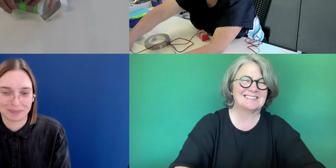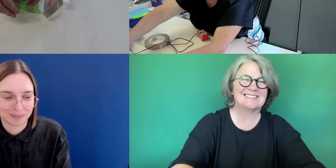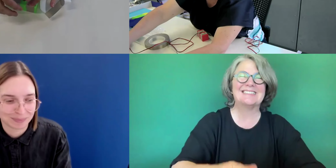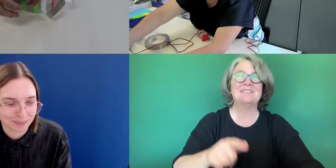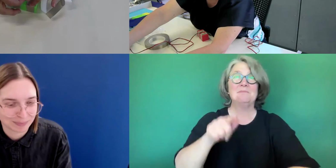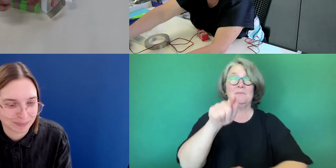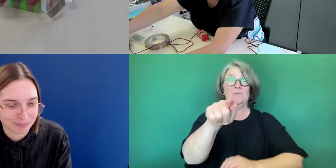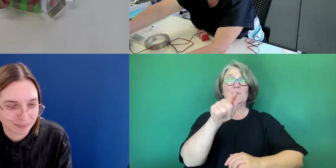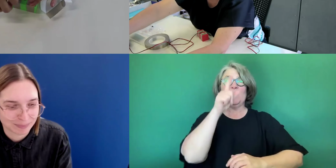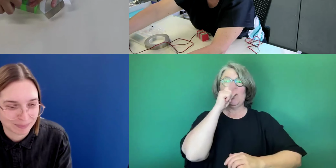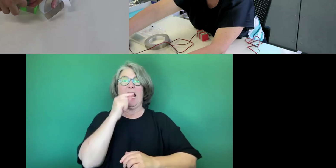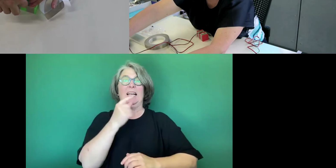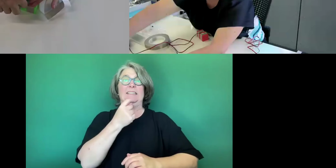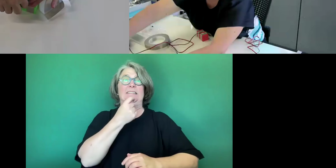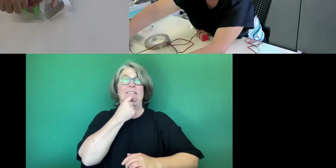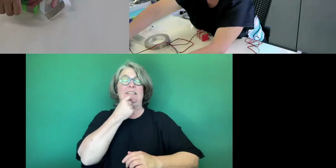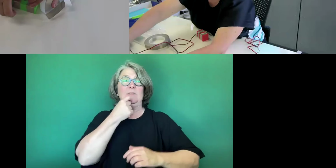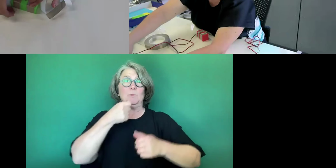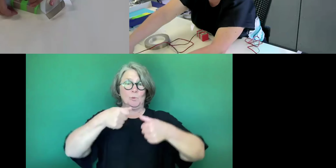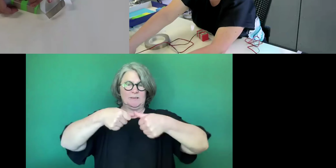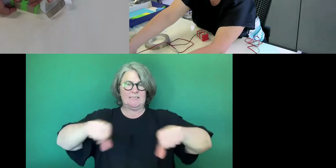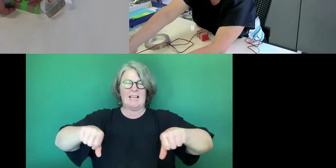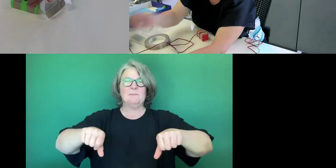and stick it on top